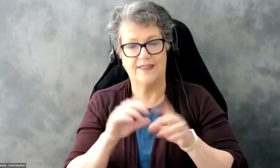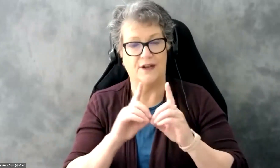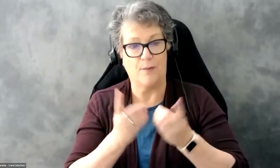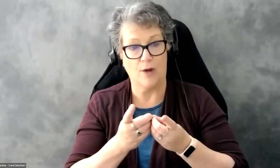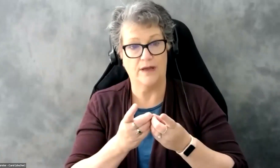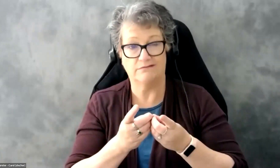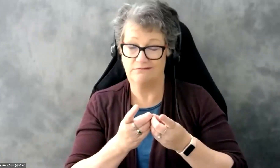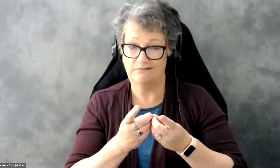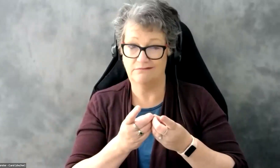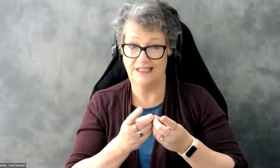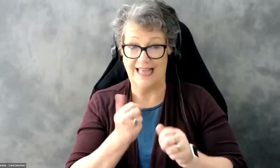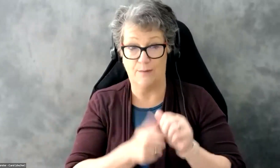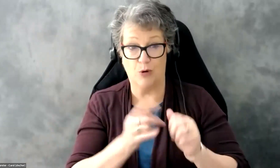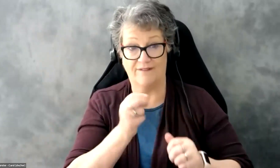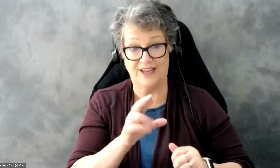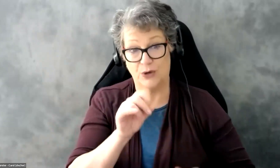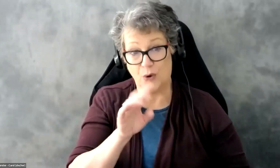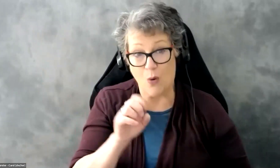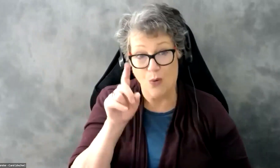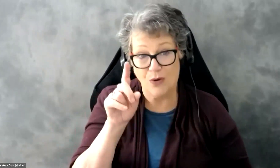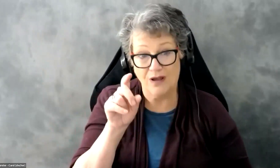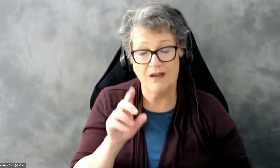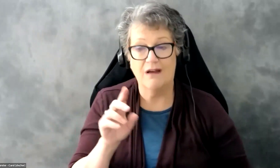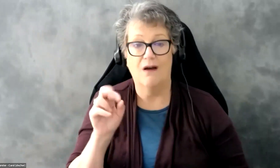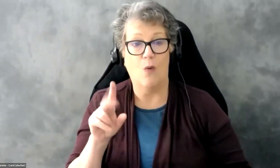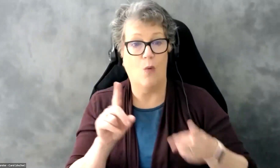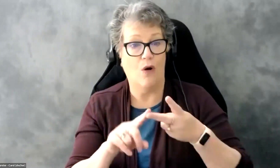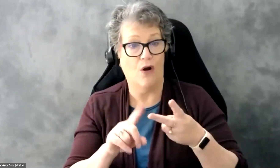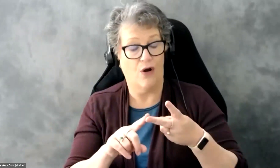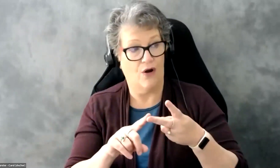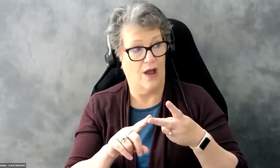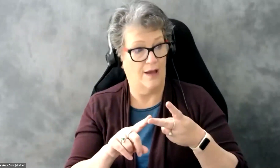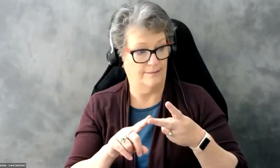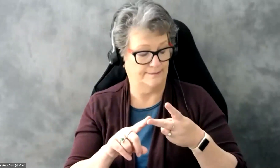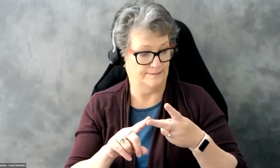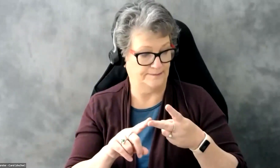whether that's by vendor code or by